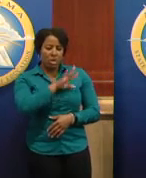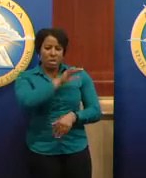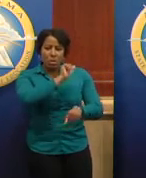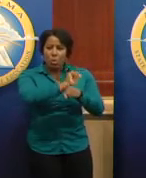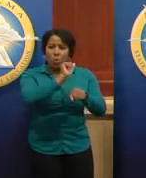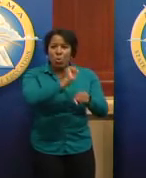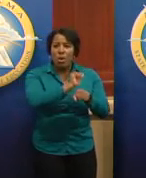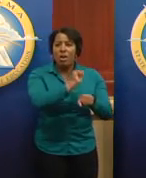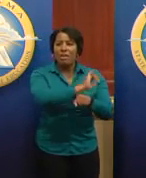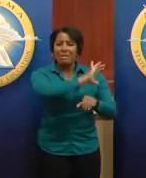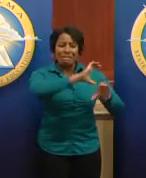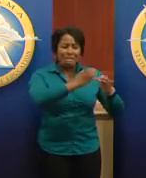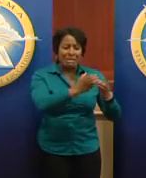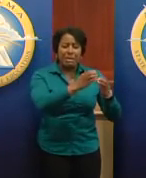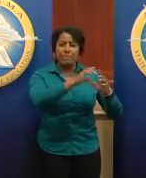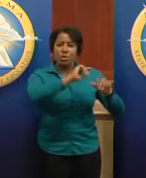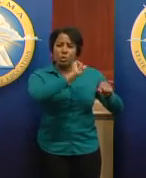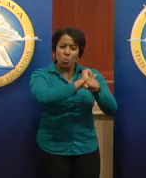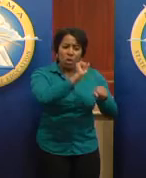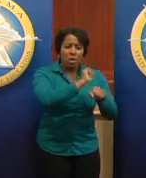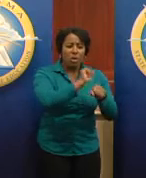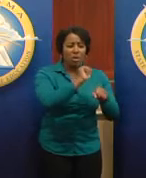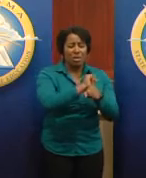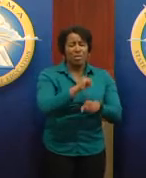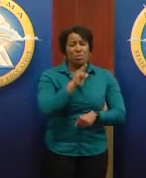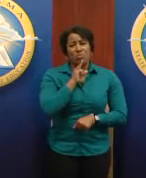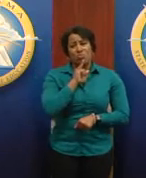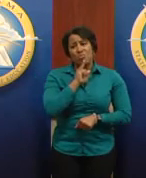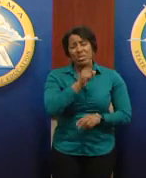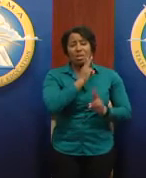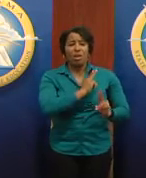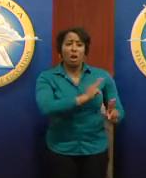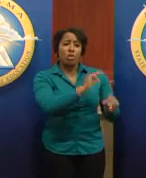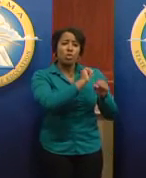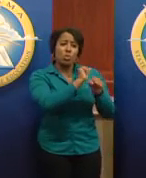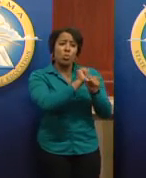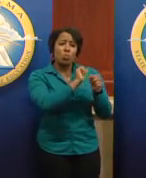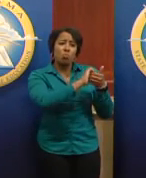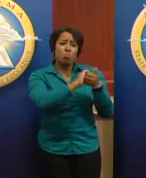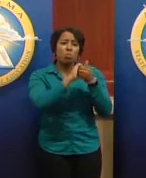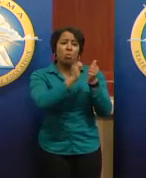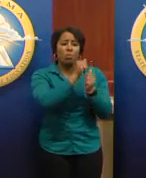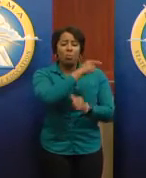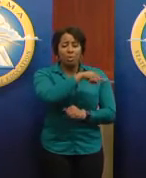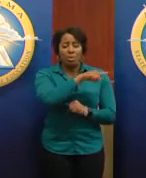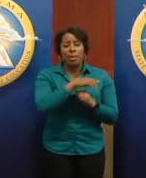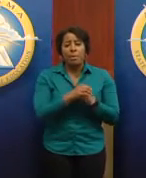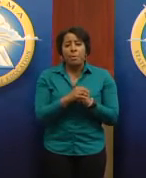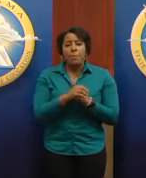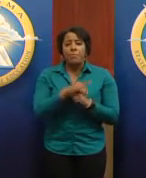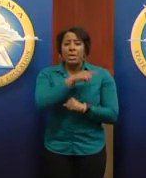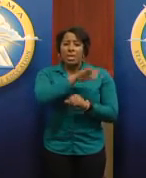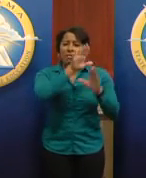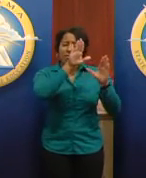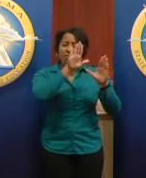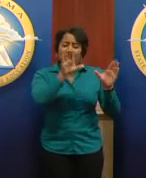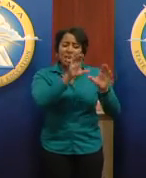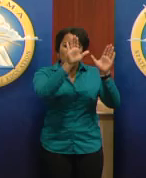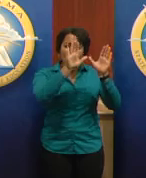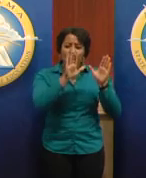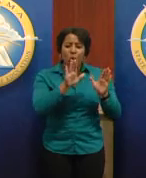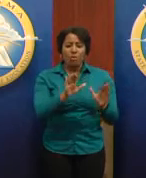and his team is doing, and we have really been privileged to work with them. Appreciate it very much. And They've done a tremendous job in putting together